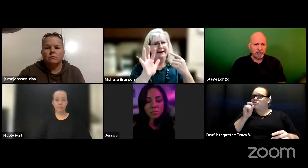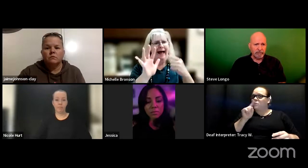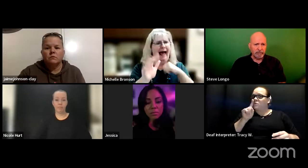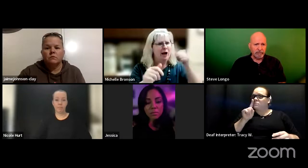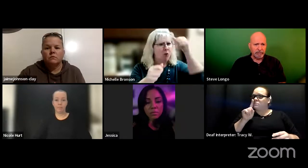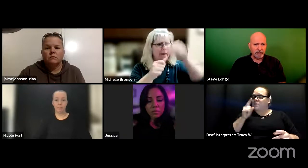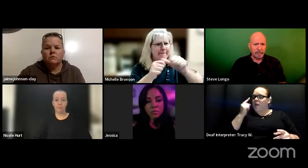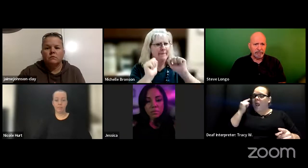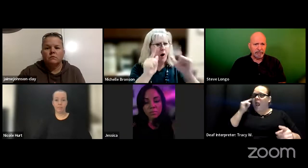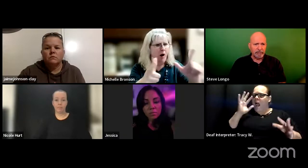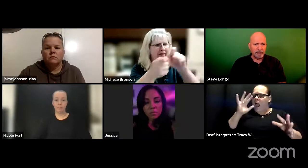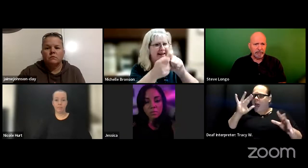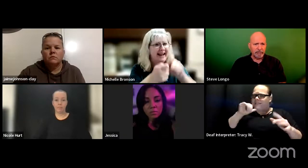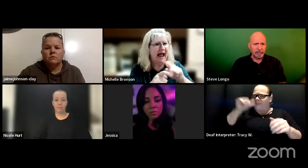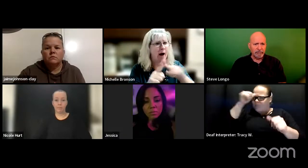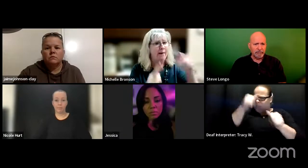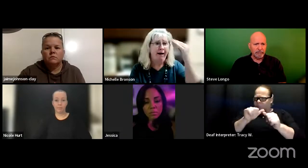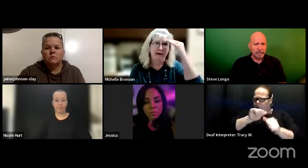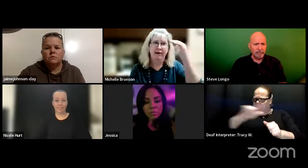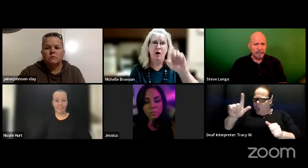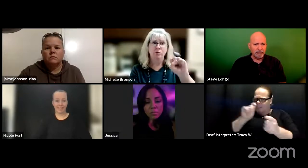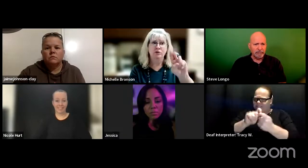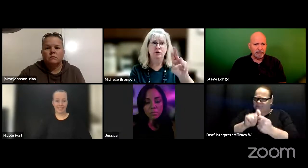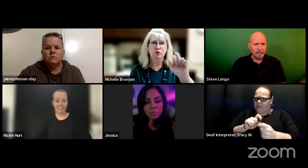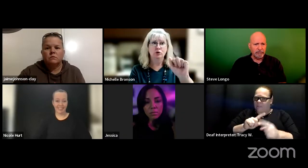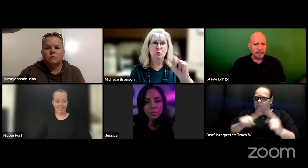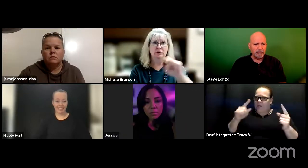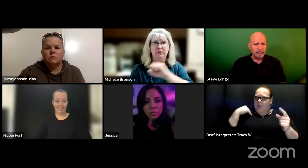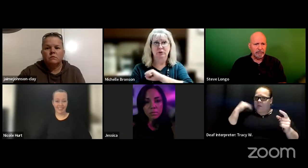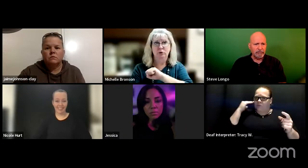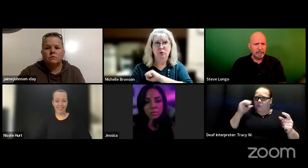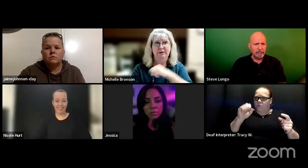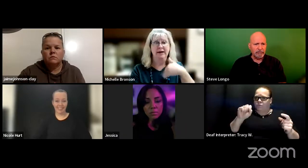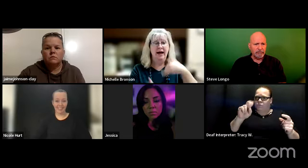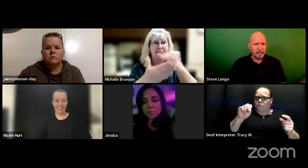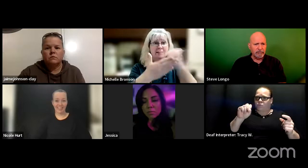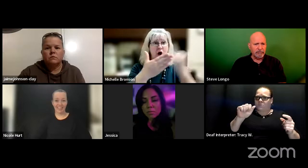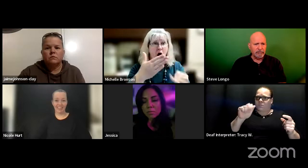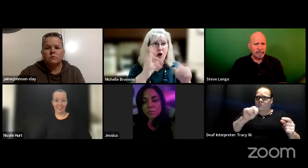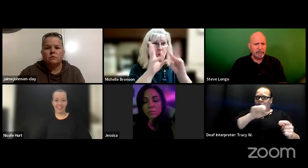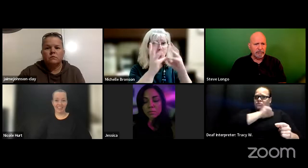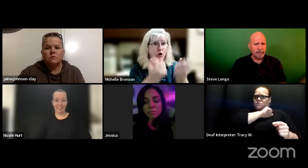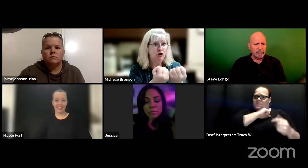Yes, this is Michelle. I had just one. I don't remember all the details,